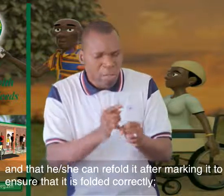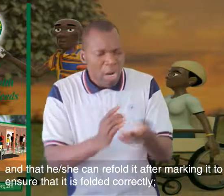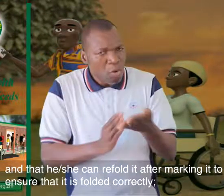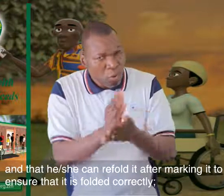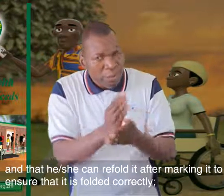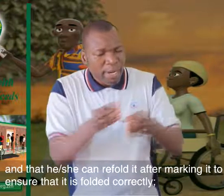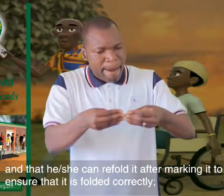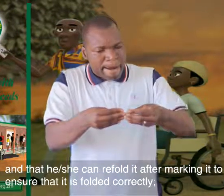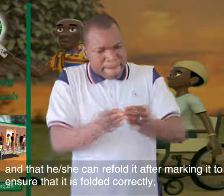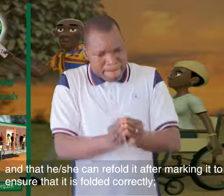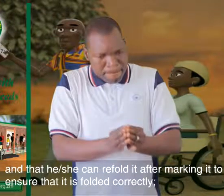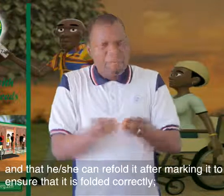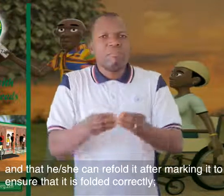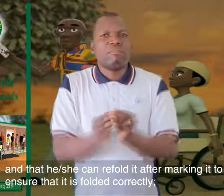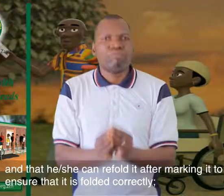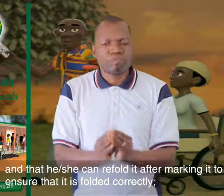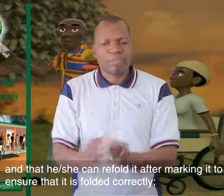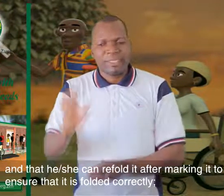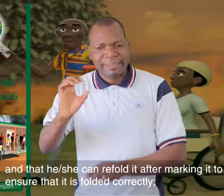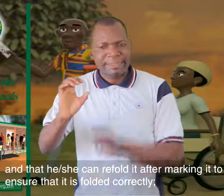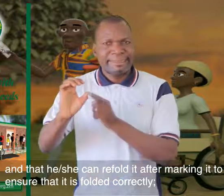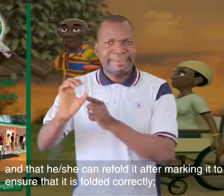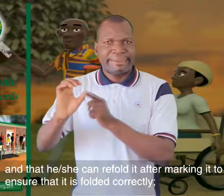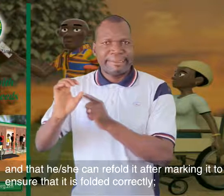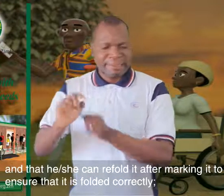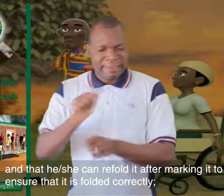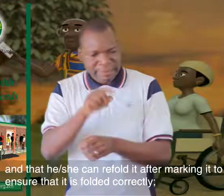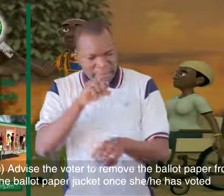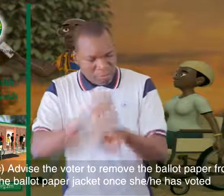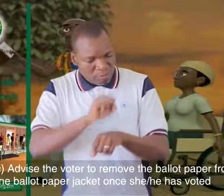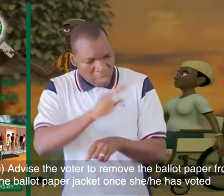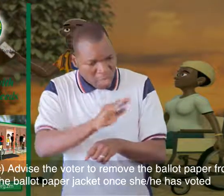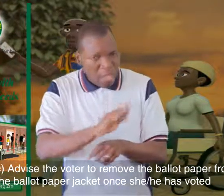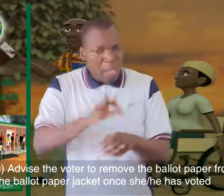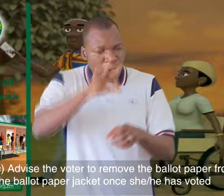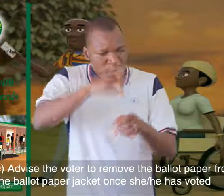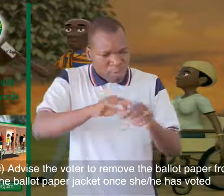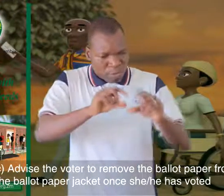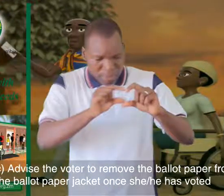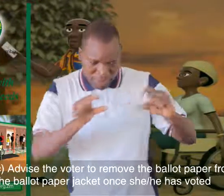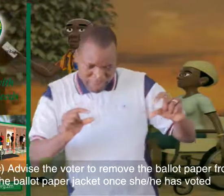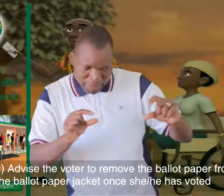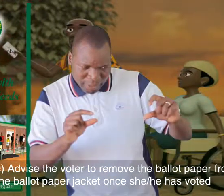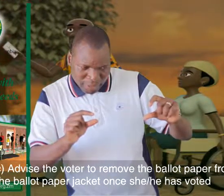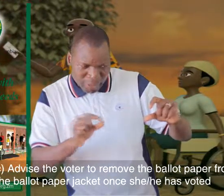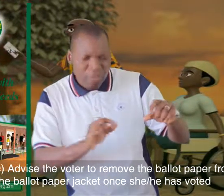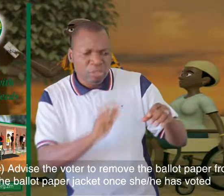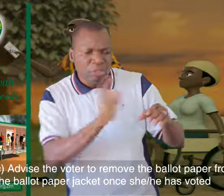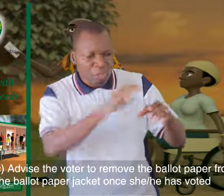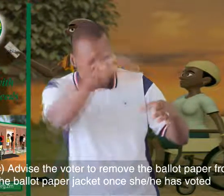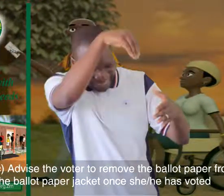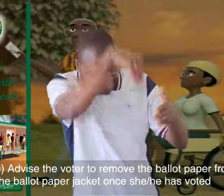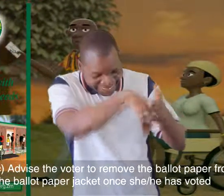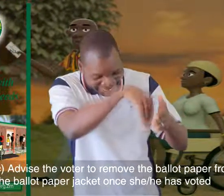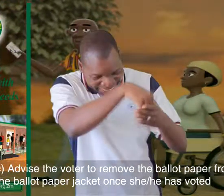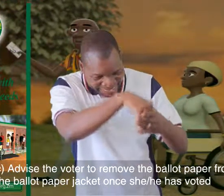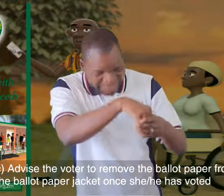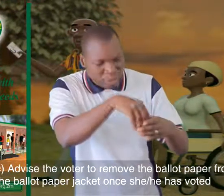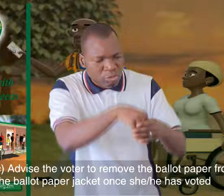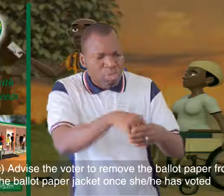refold it after marking it to ensure that it is folded correctly. C. Advise the voter to remove the ballot paper from